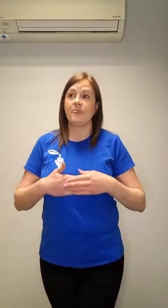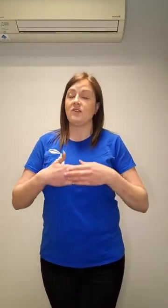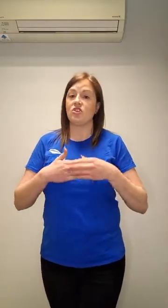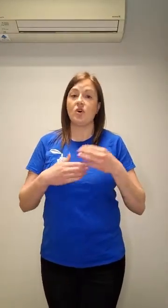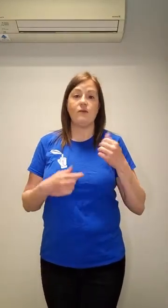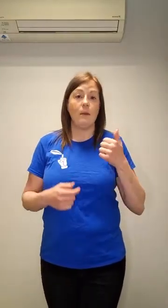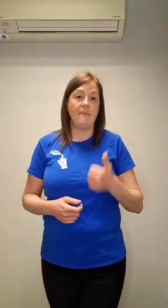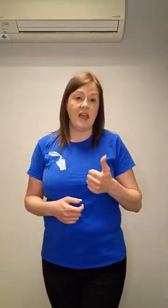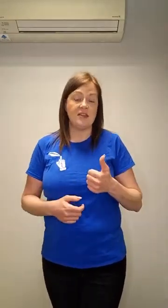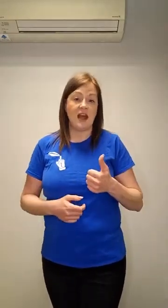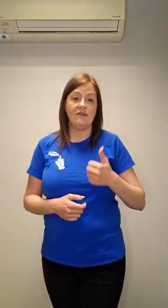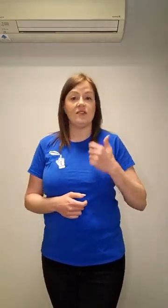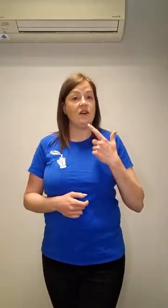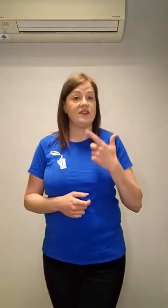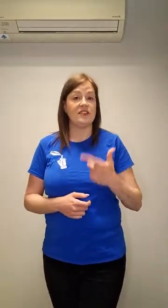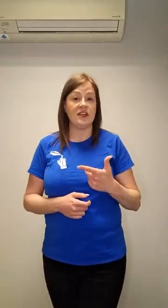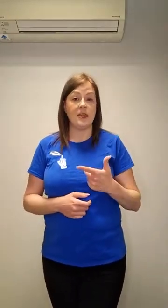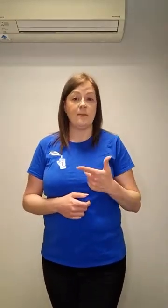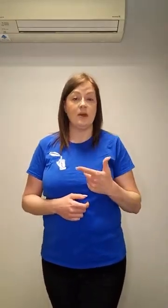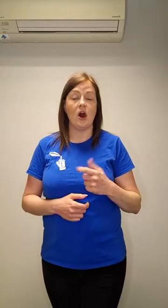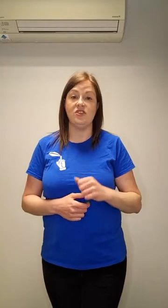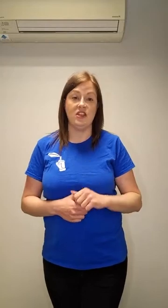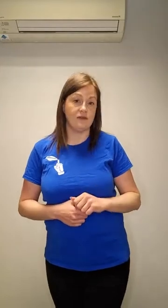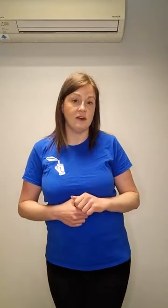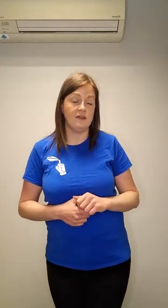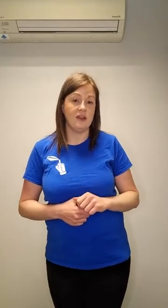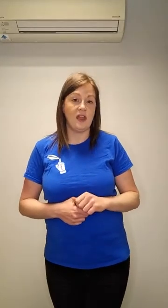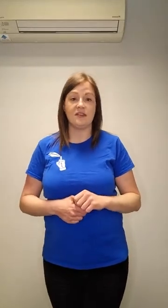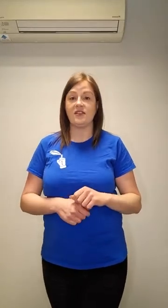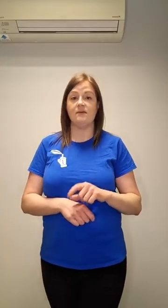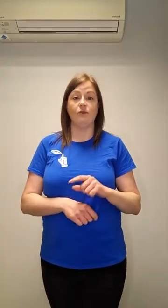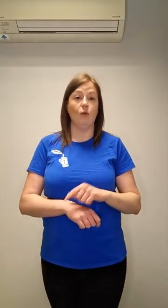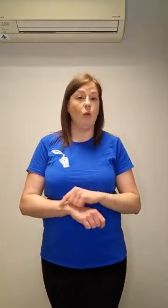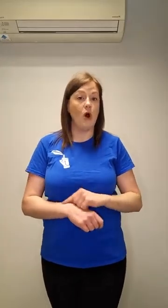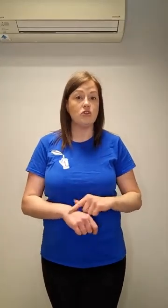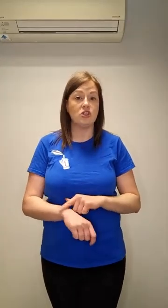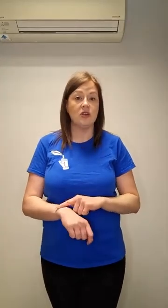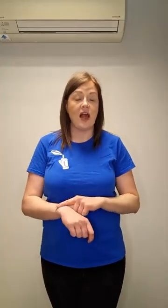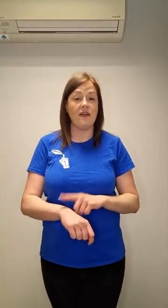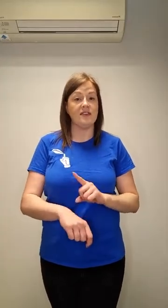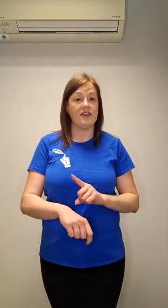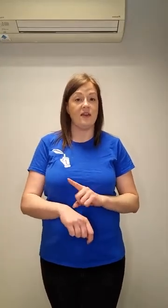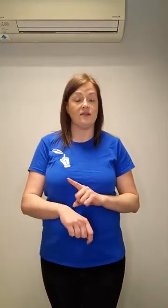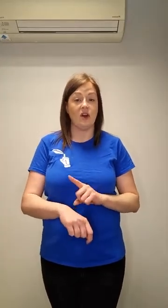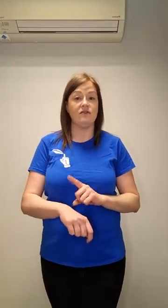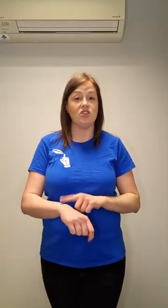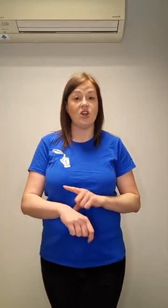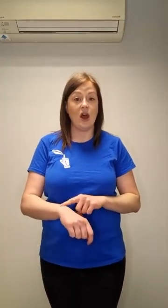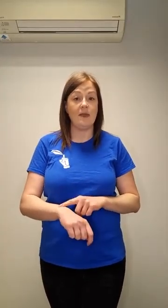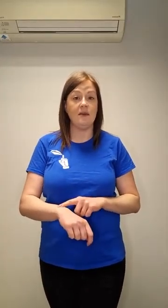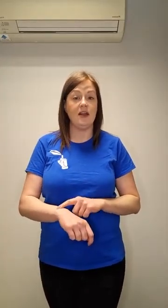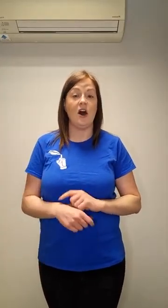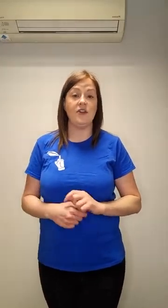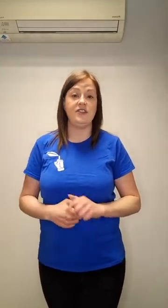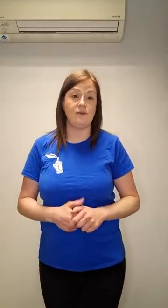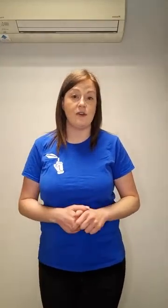the sign for bed and the sign for sleep are different. The same for watch and the same sign for time are different